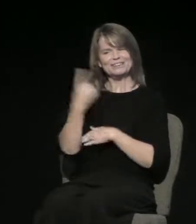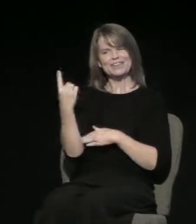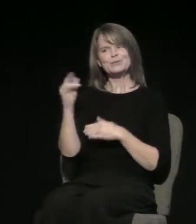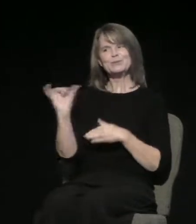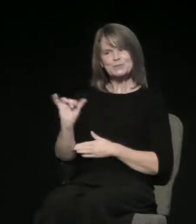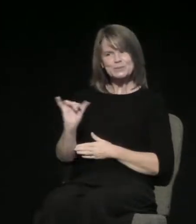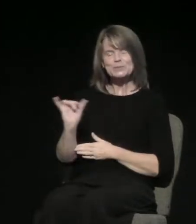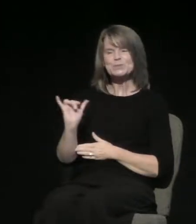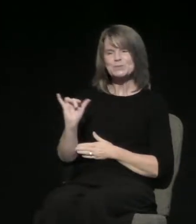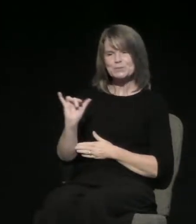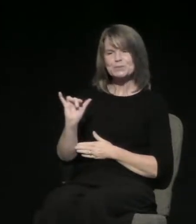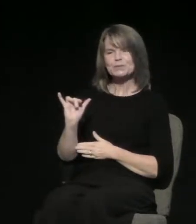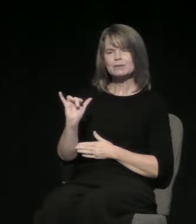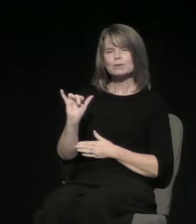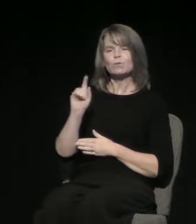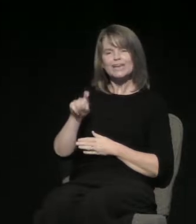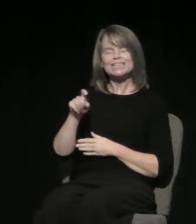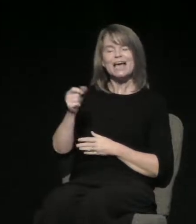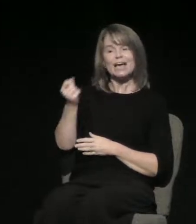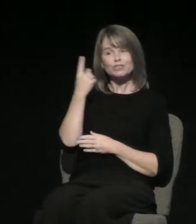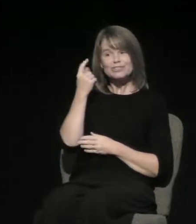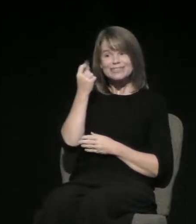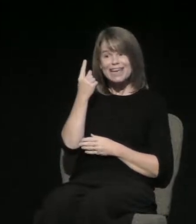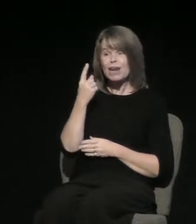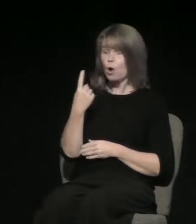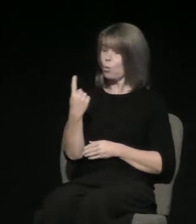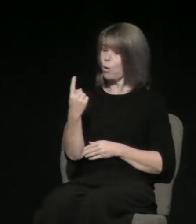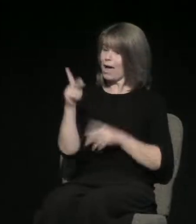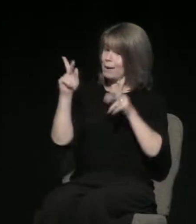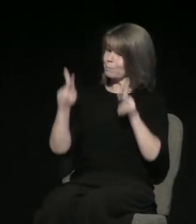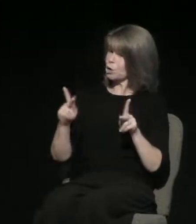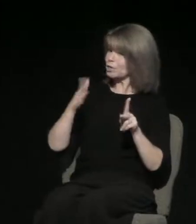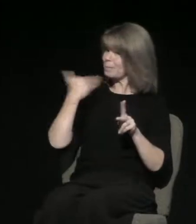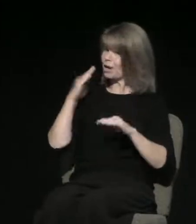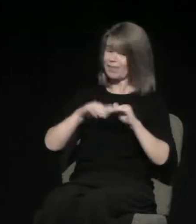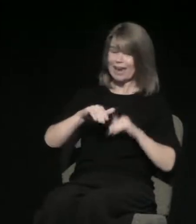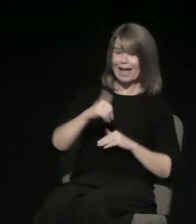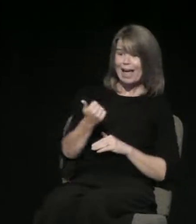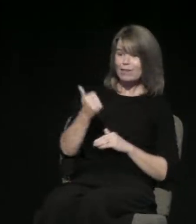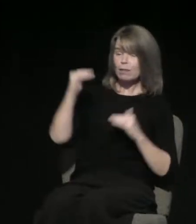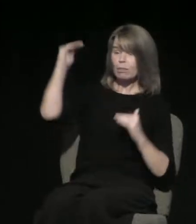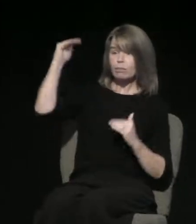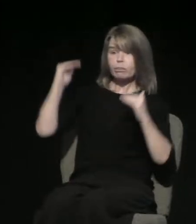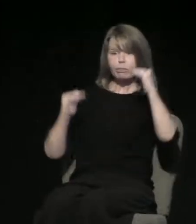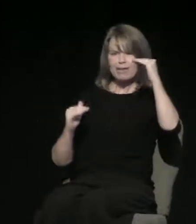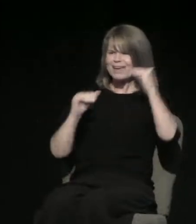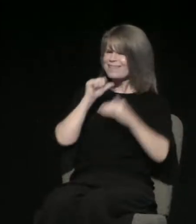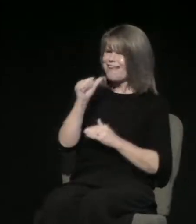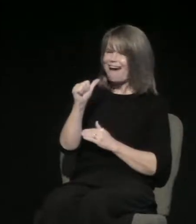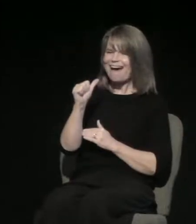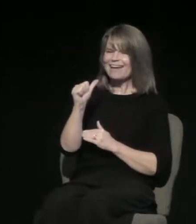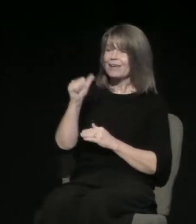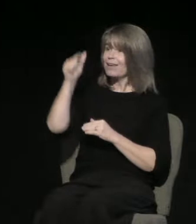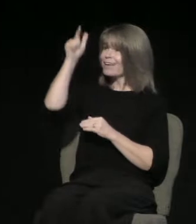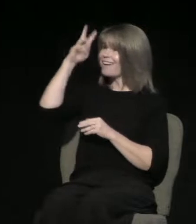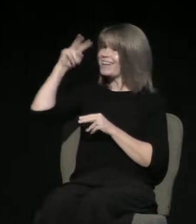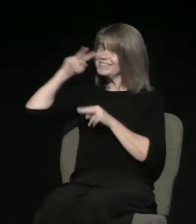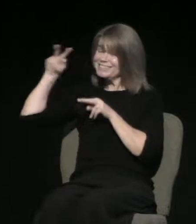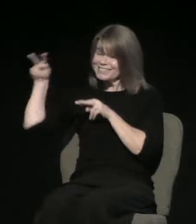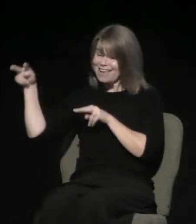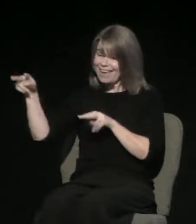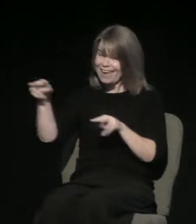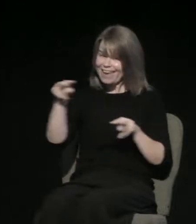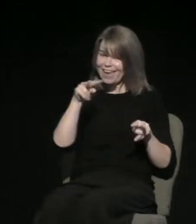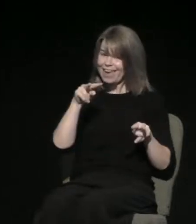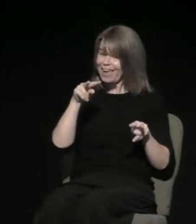And we need to put Into practice That no one person Is greater Or better than another The ground is level Around the cross